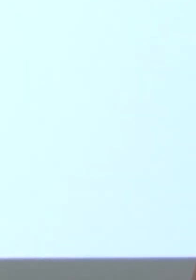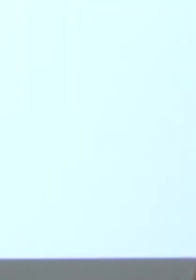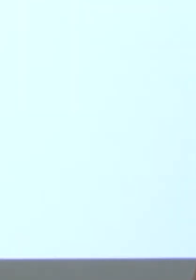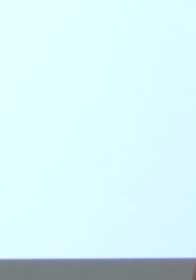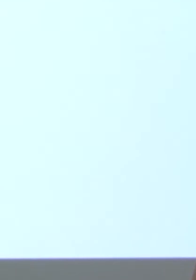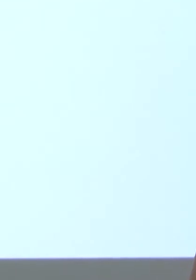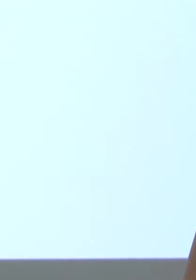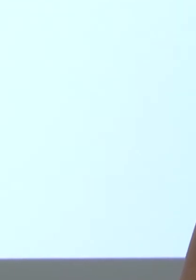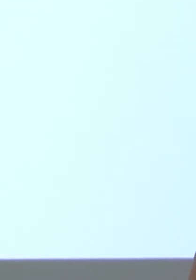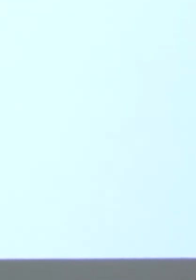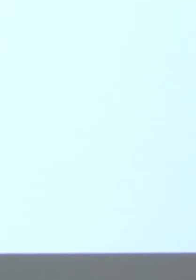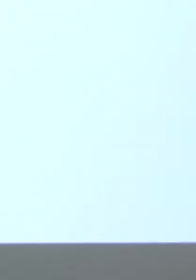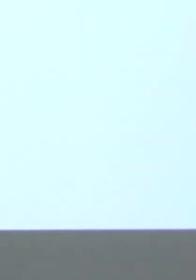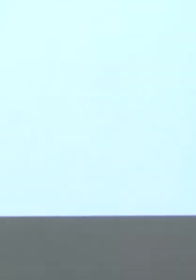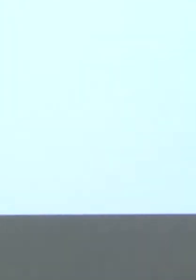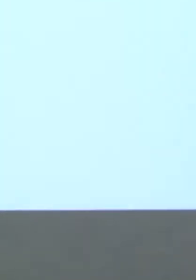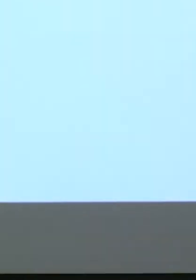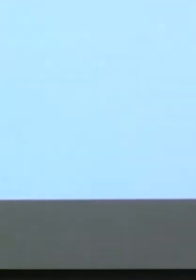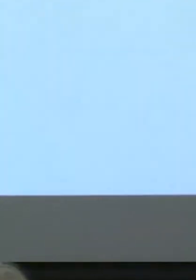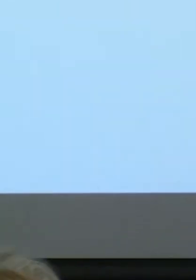And this is just hit this? Yeah, just hit that.